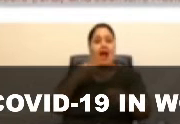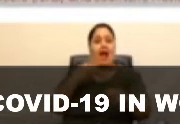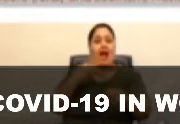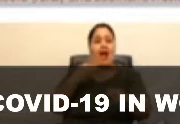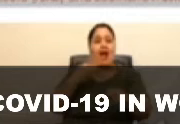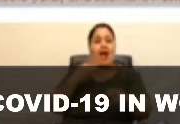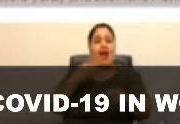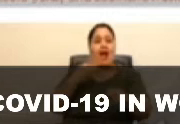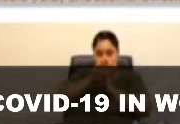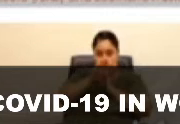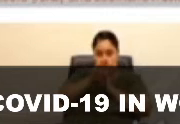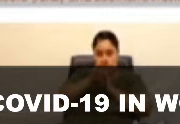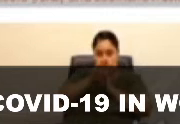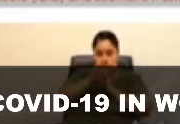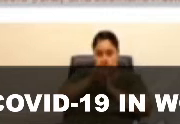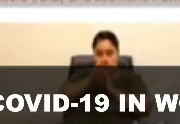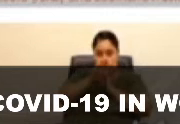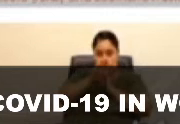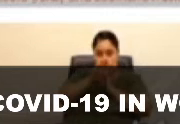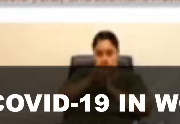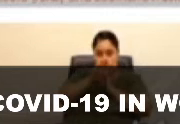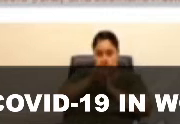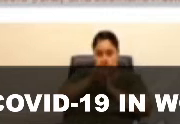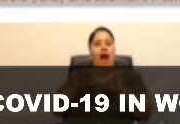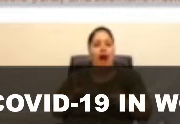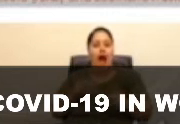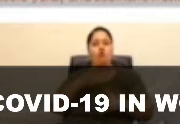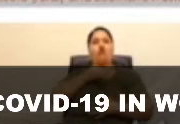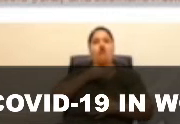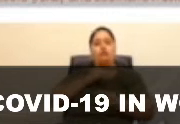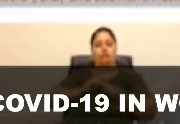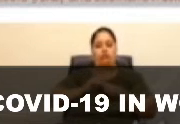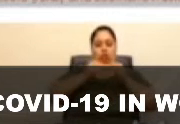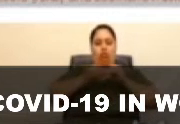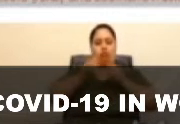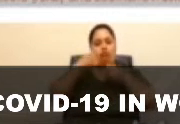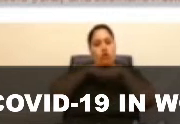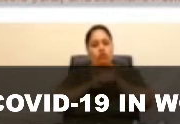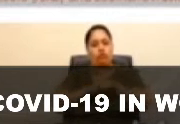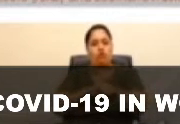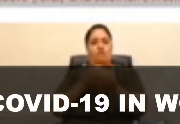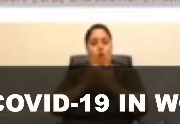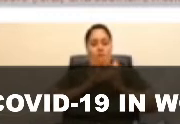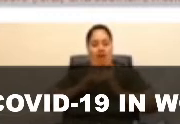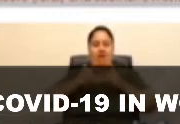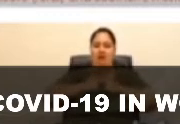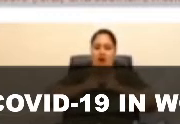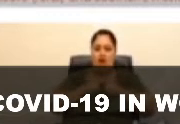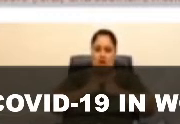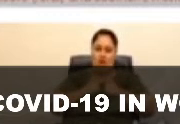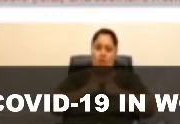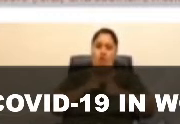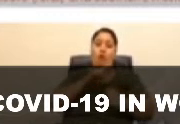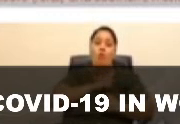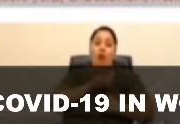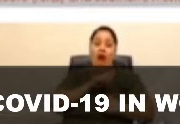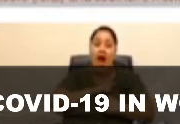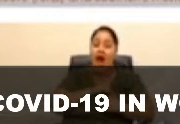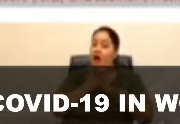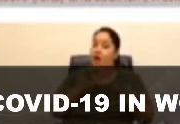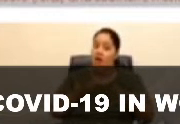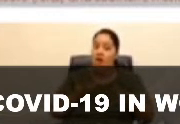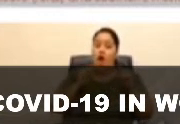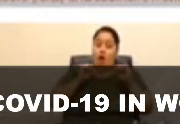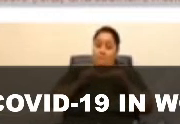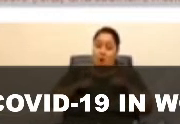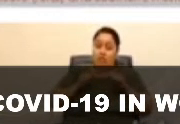need to be thinking about a risk-adjusted strategy to our behavior, because our chances of being